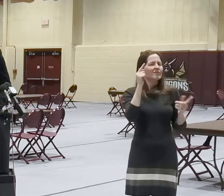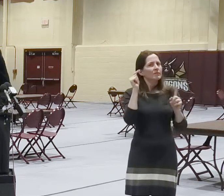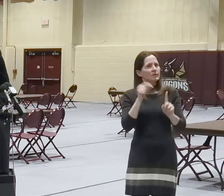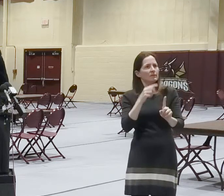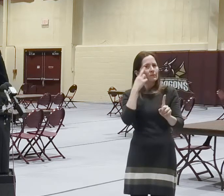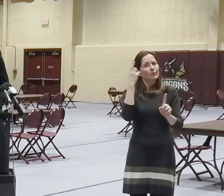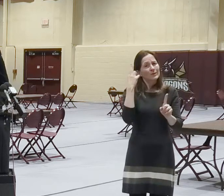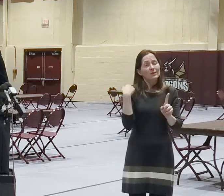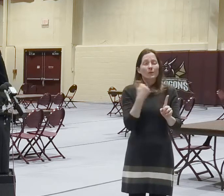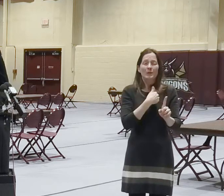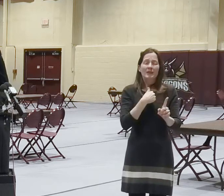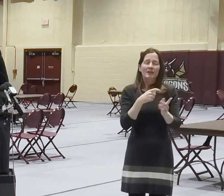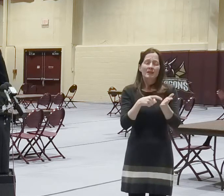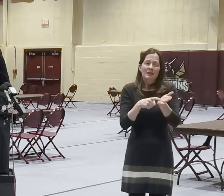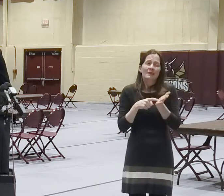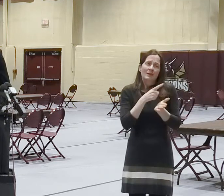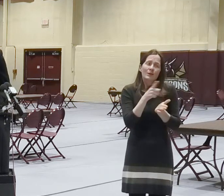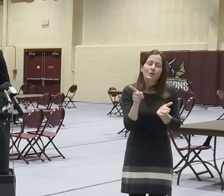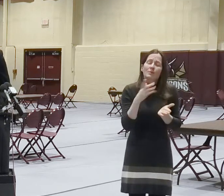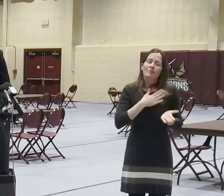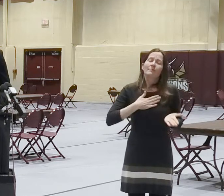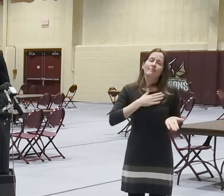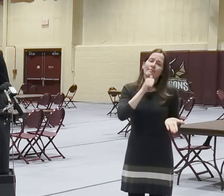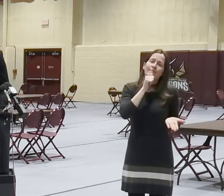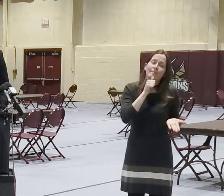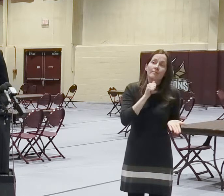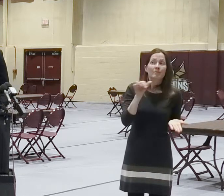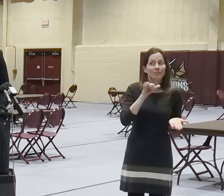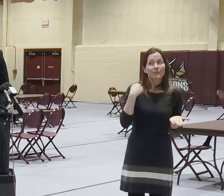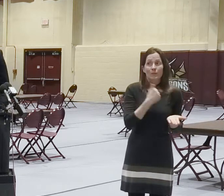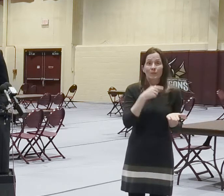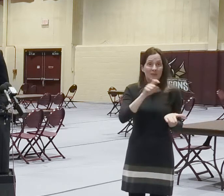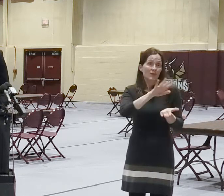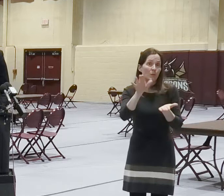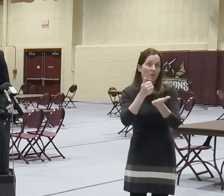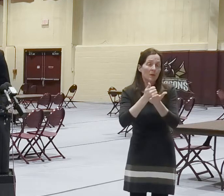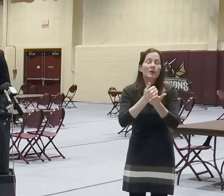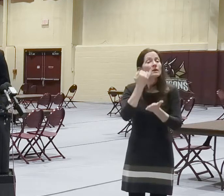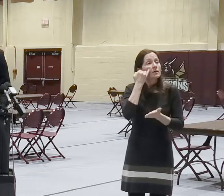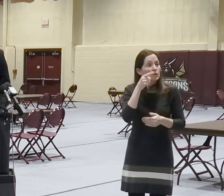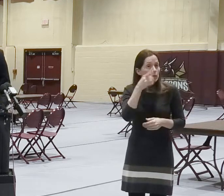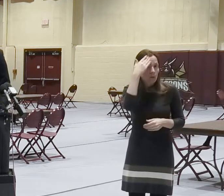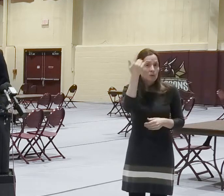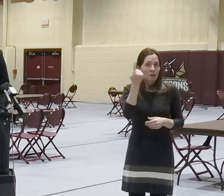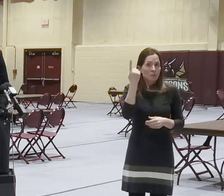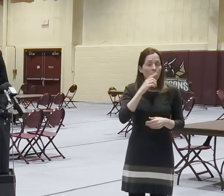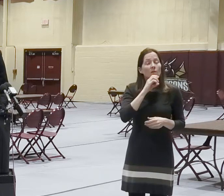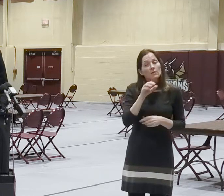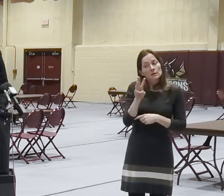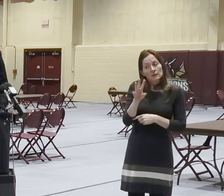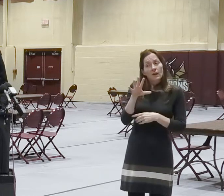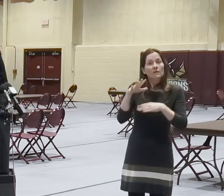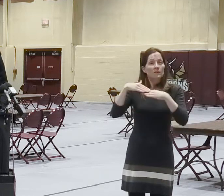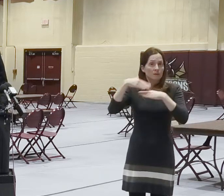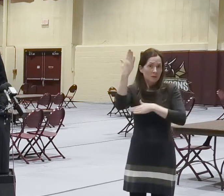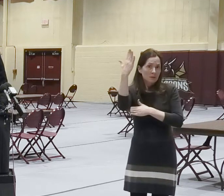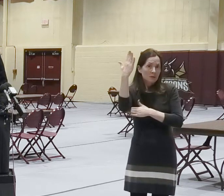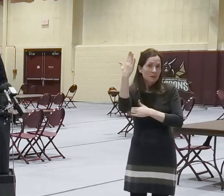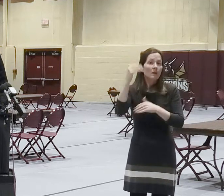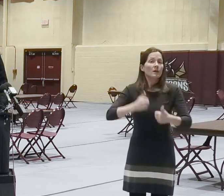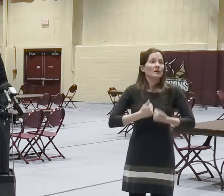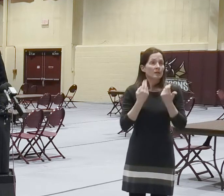your patience. If you know someone who is 65 or older and lives in Howard County,